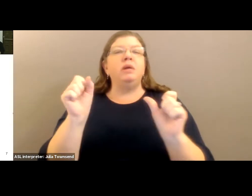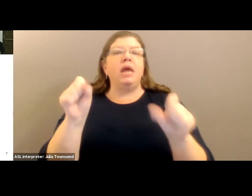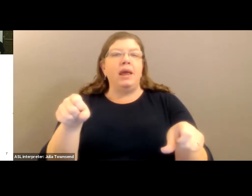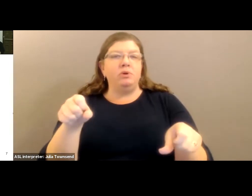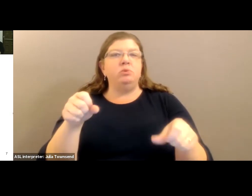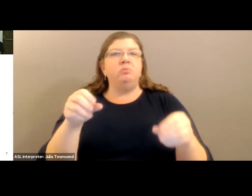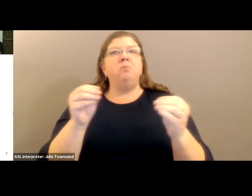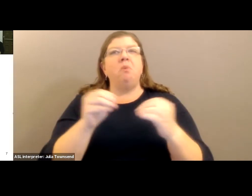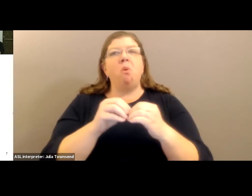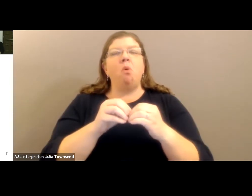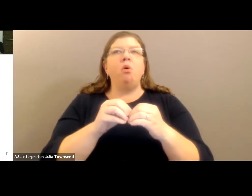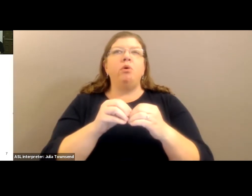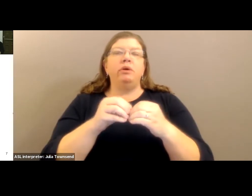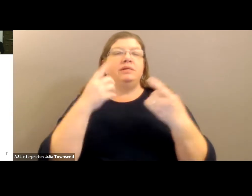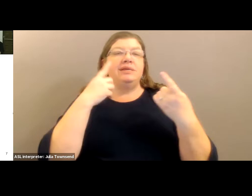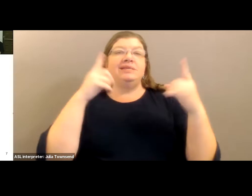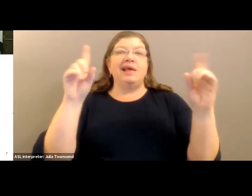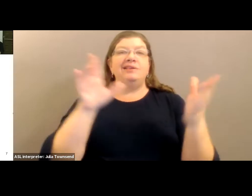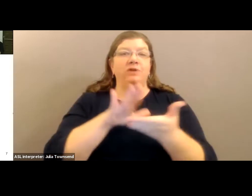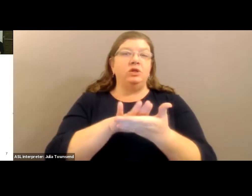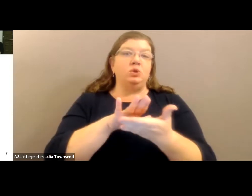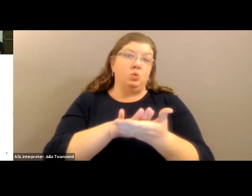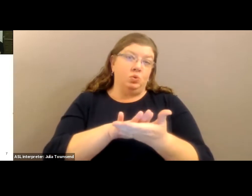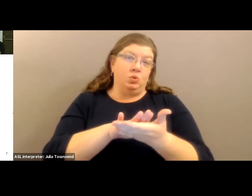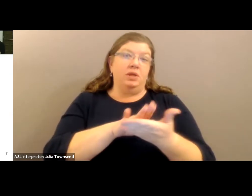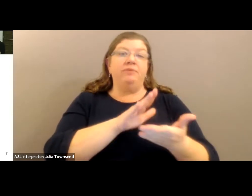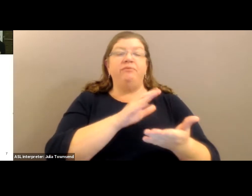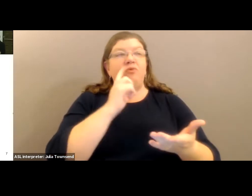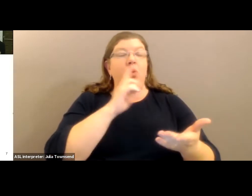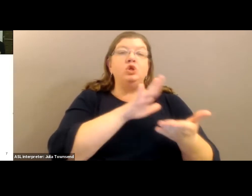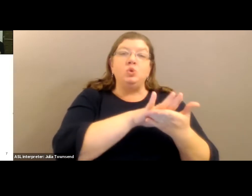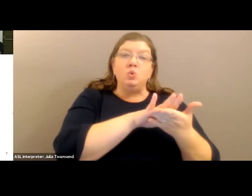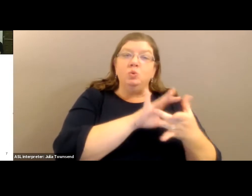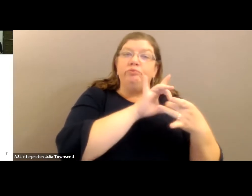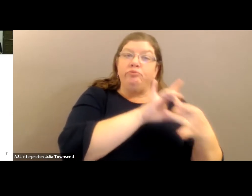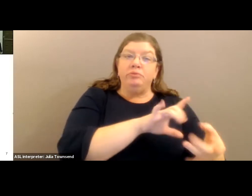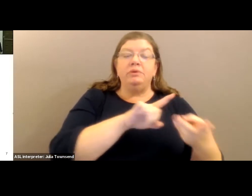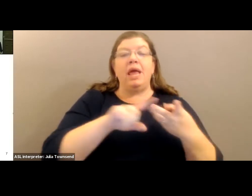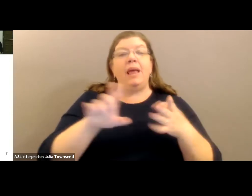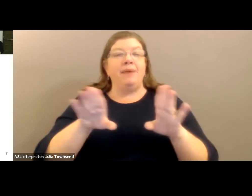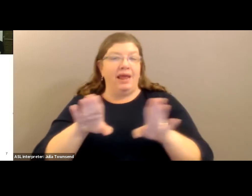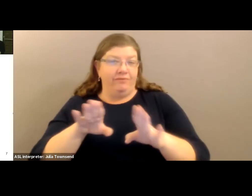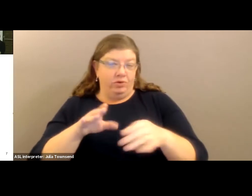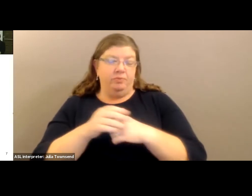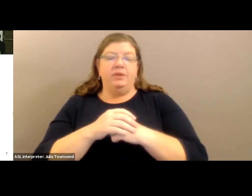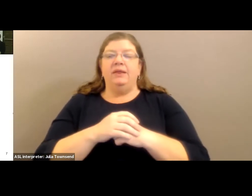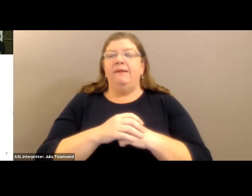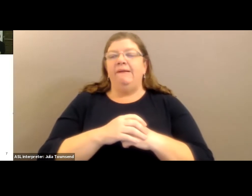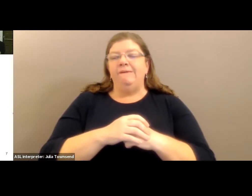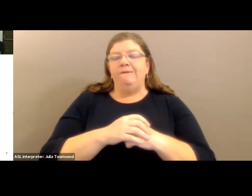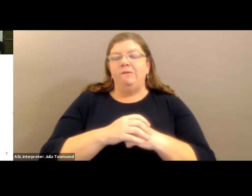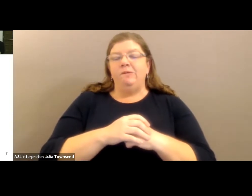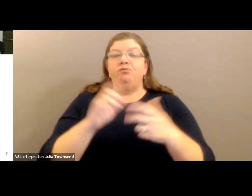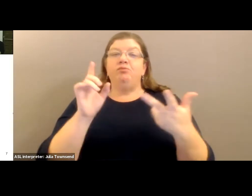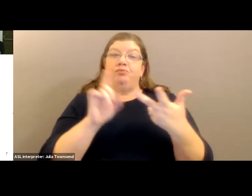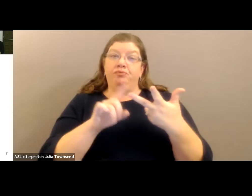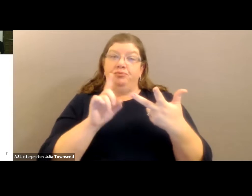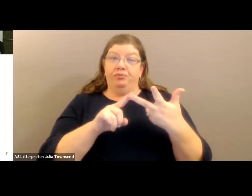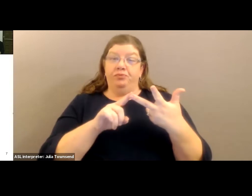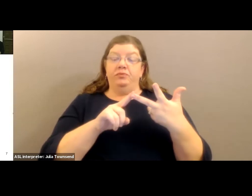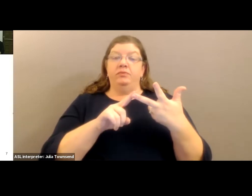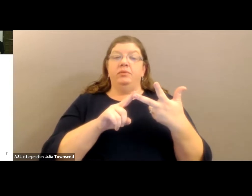be more successful in school, both academically and behaviorally. And then the third option is